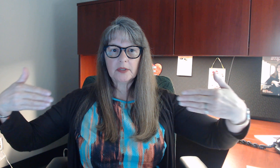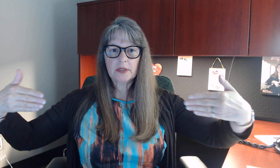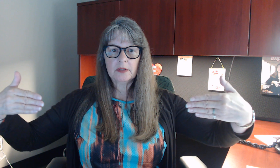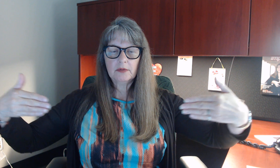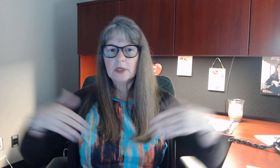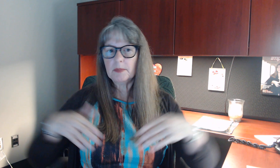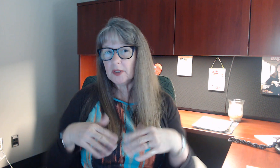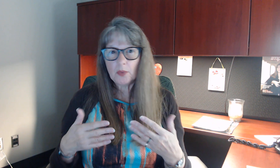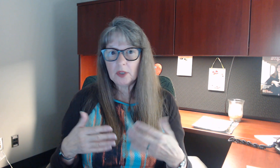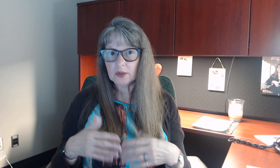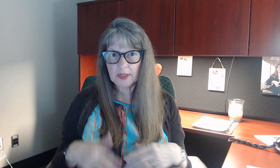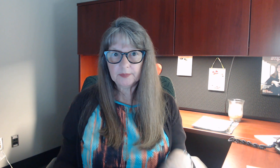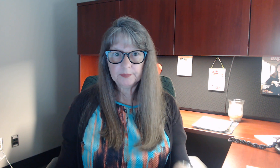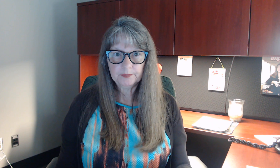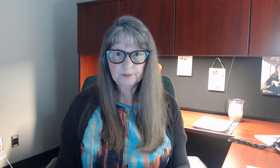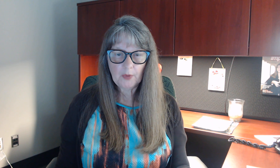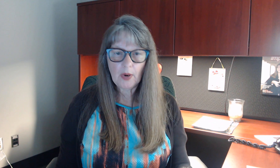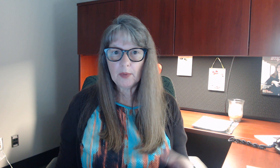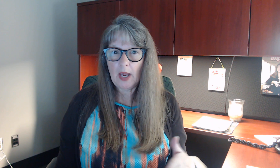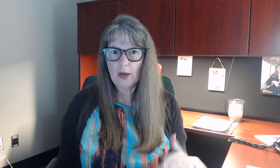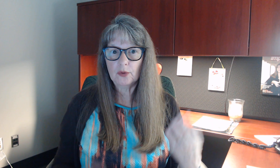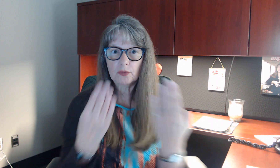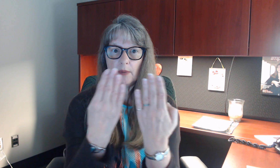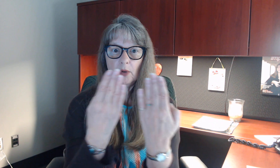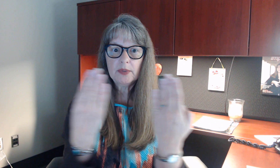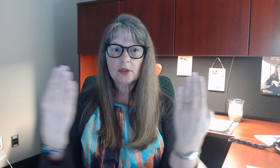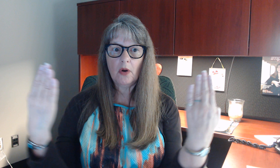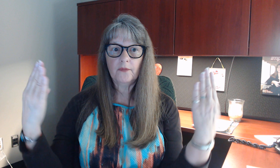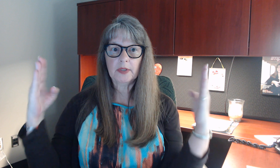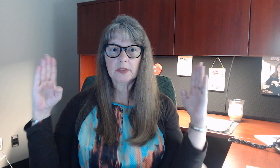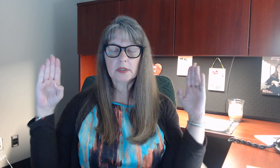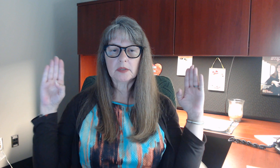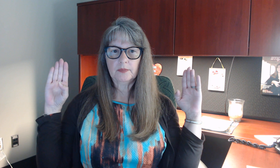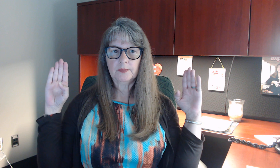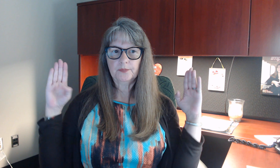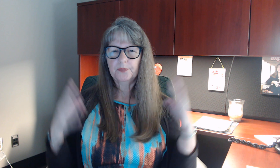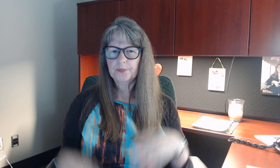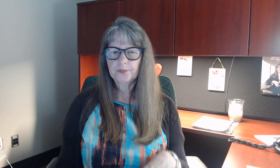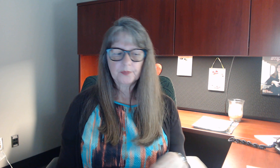fence. It depends on what it looks like, or how you're describing it. What's a tall fence?